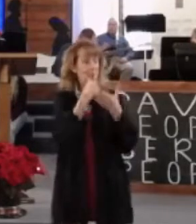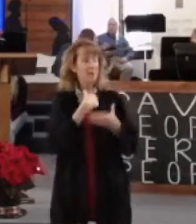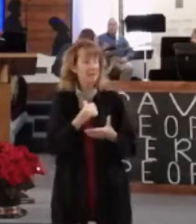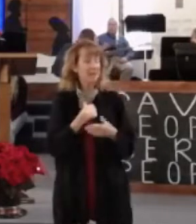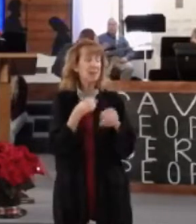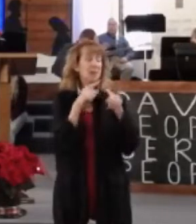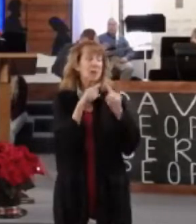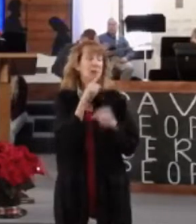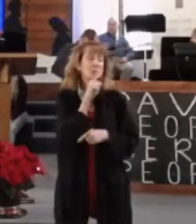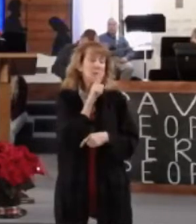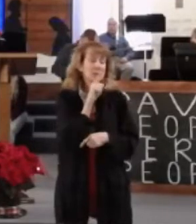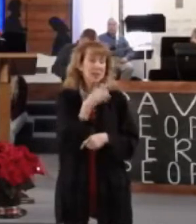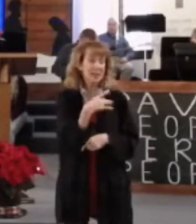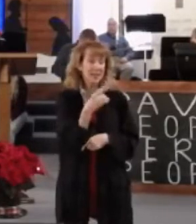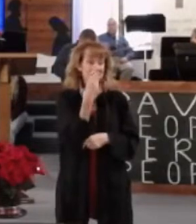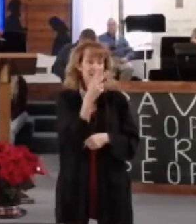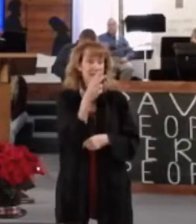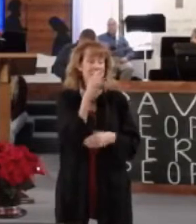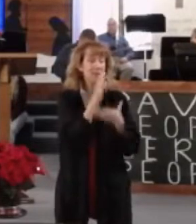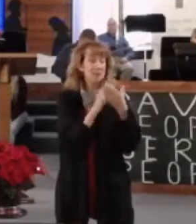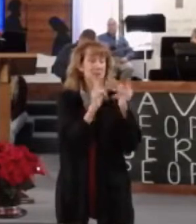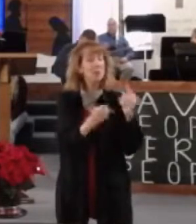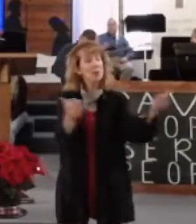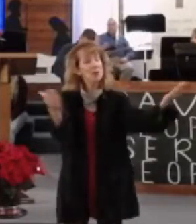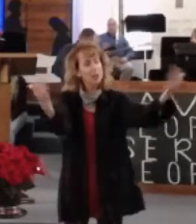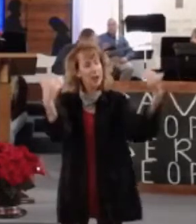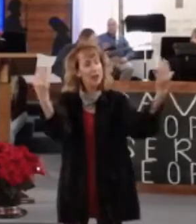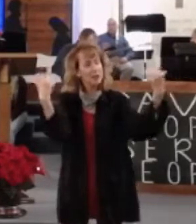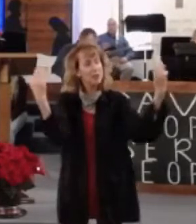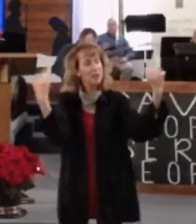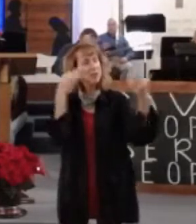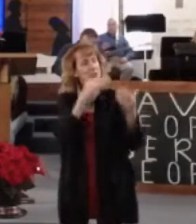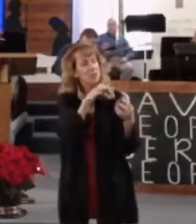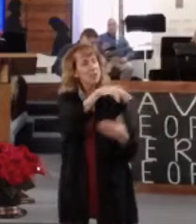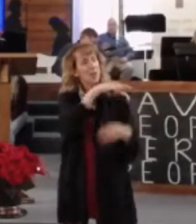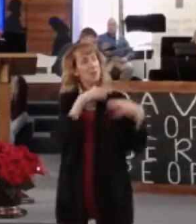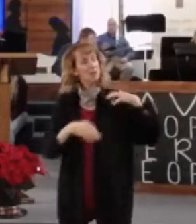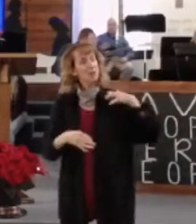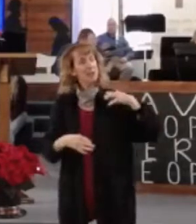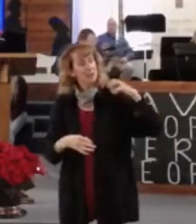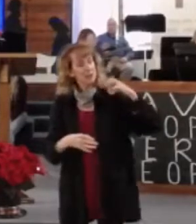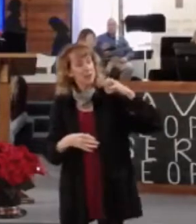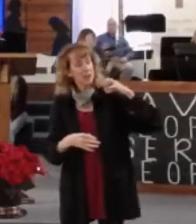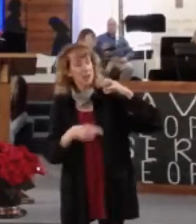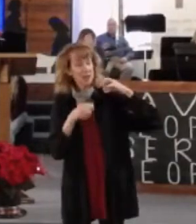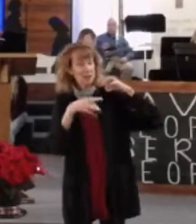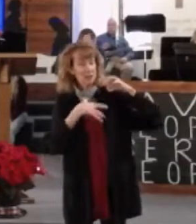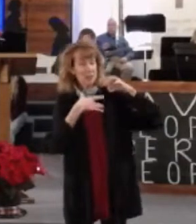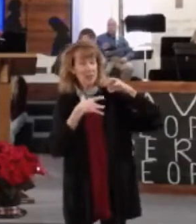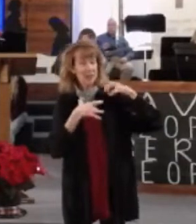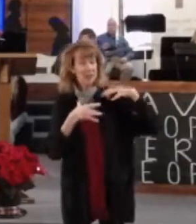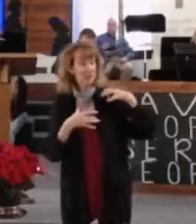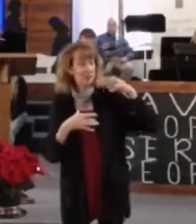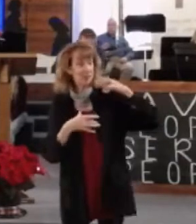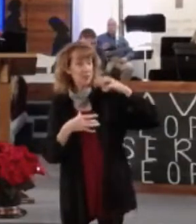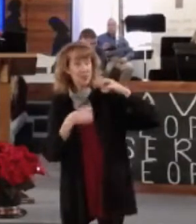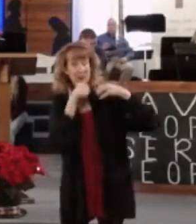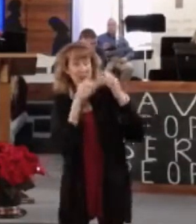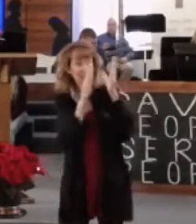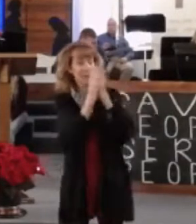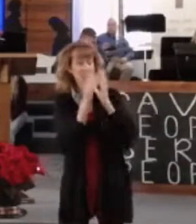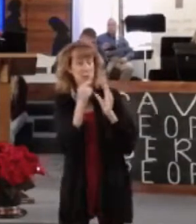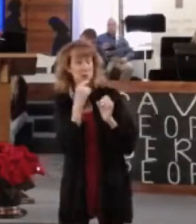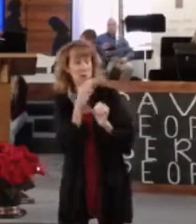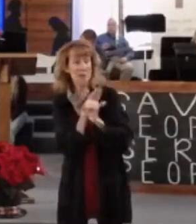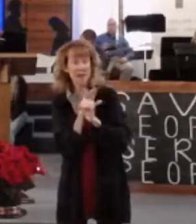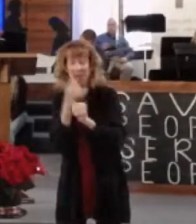But I would really like to see some people turn out and volunteer. And what I need from you is, if you feel like volunteering, I'm not asking for you to commit to